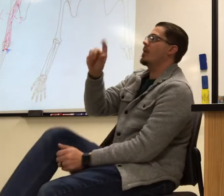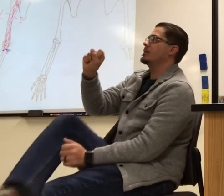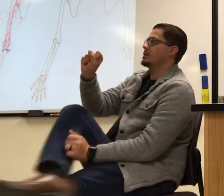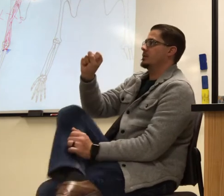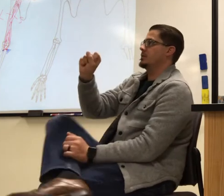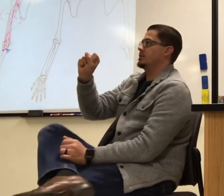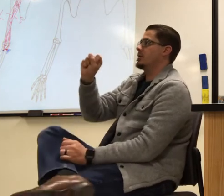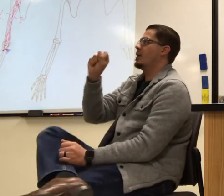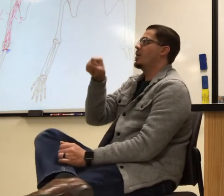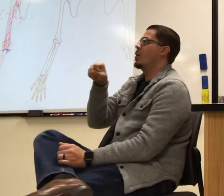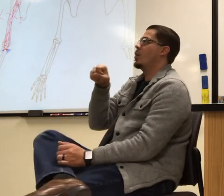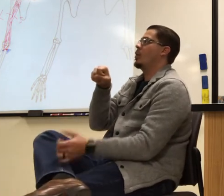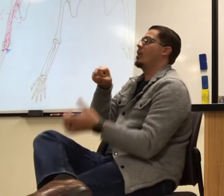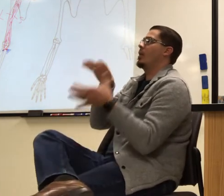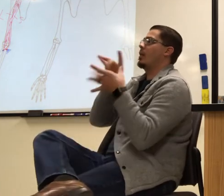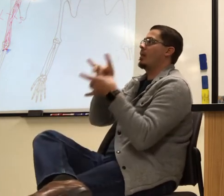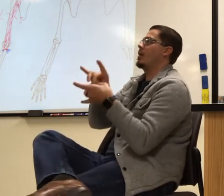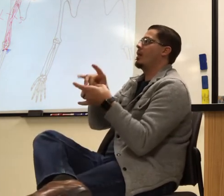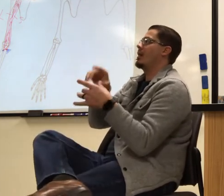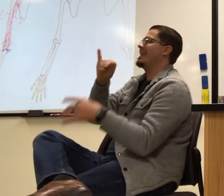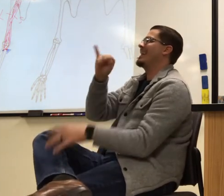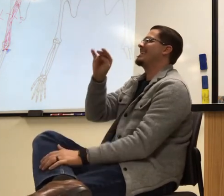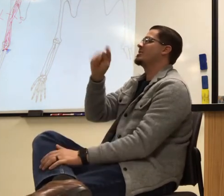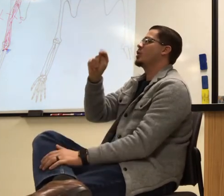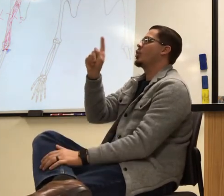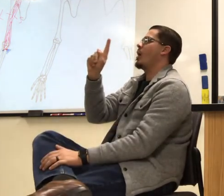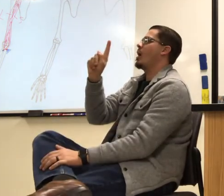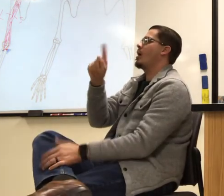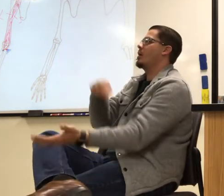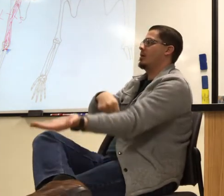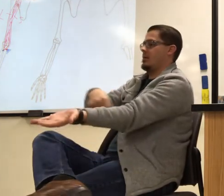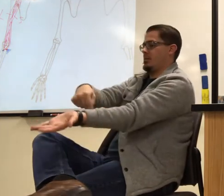It's going to insert on the ulna bone.